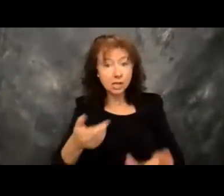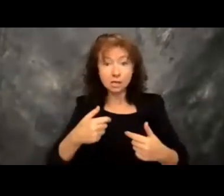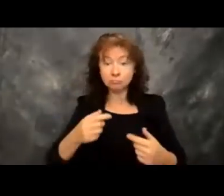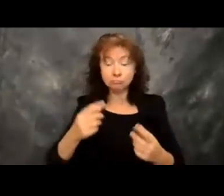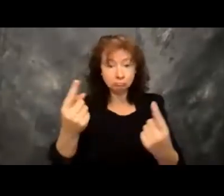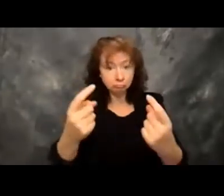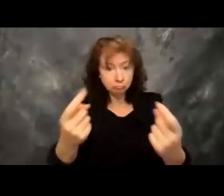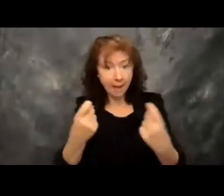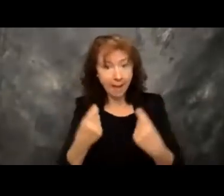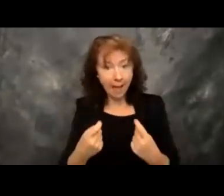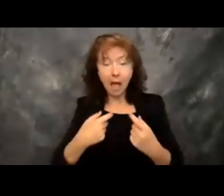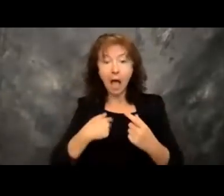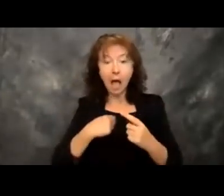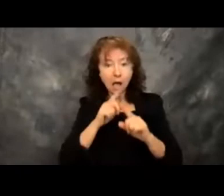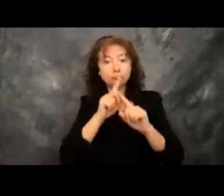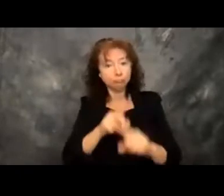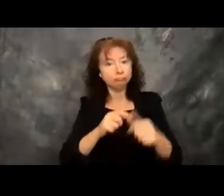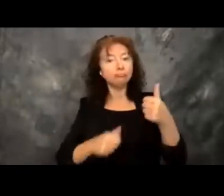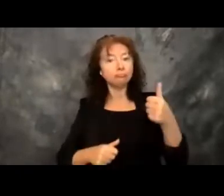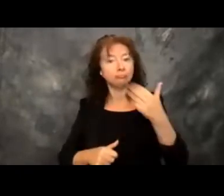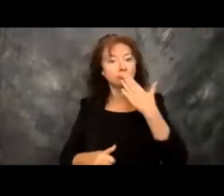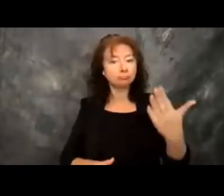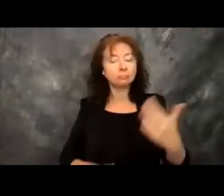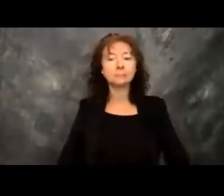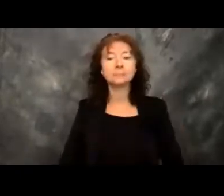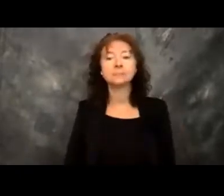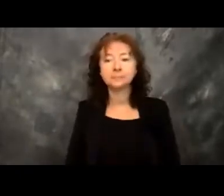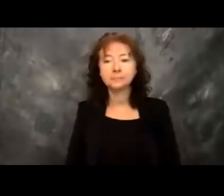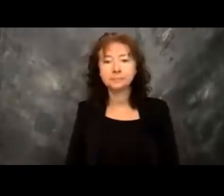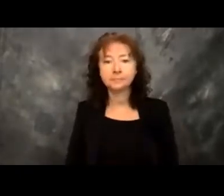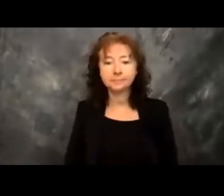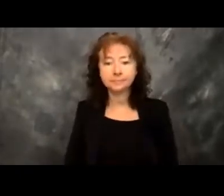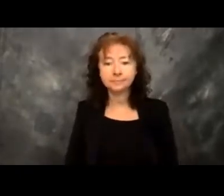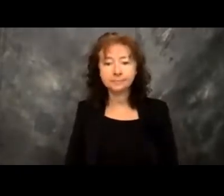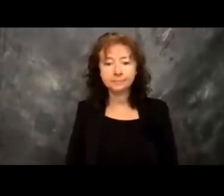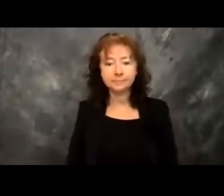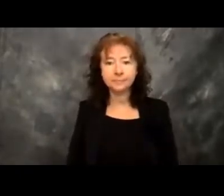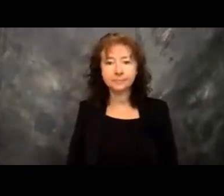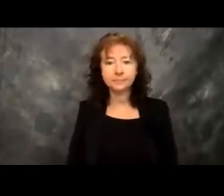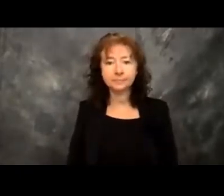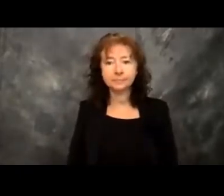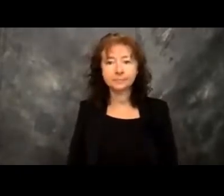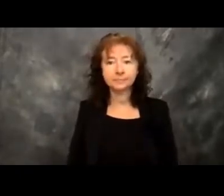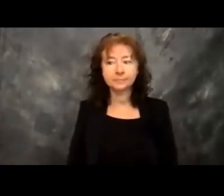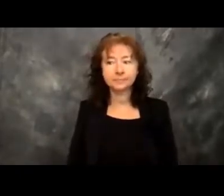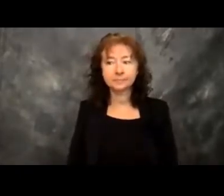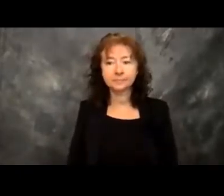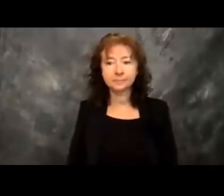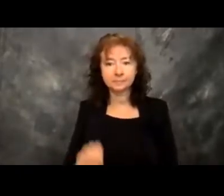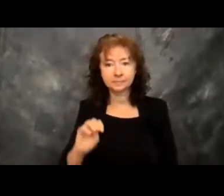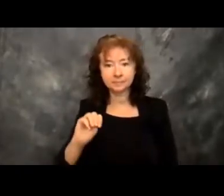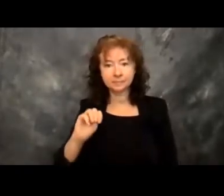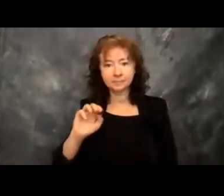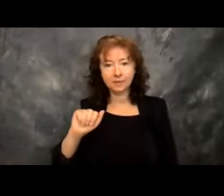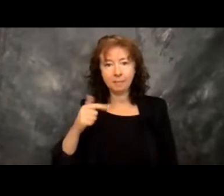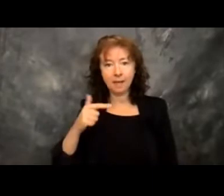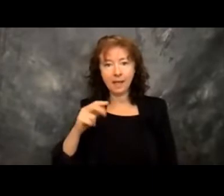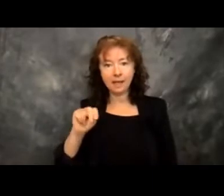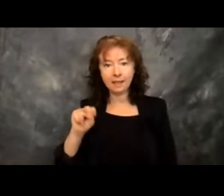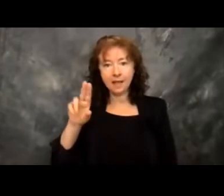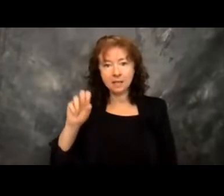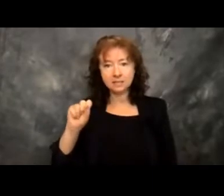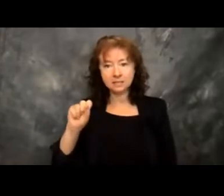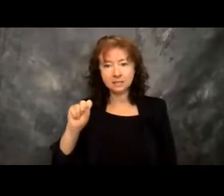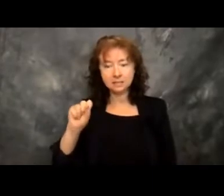respond on them. Thank you. Thank you very much, Seinep. We'll take a very brief pause to